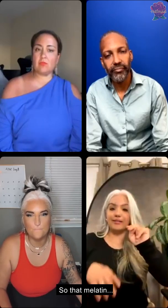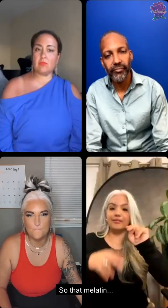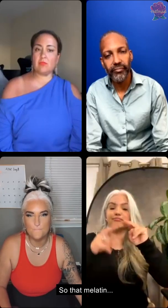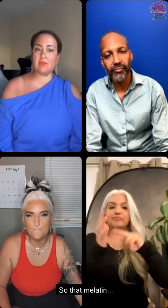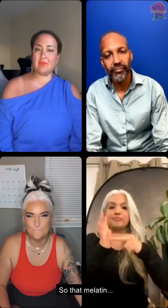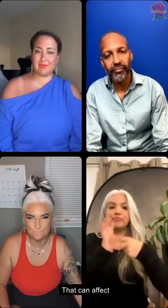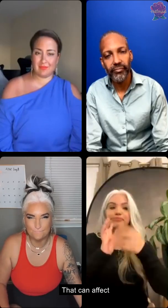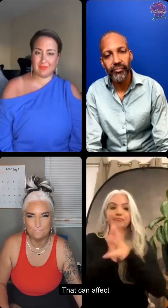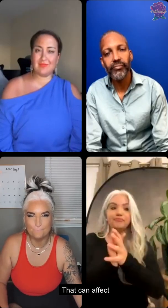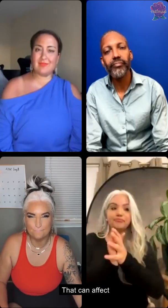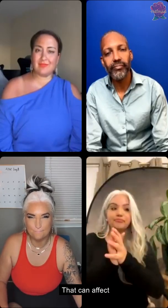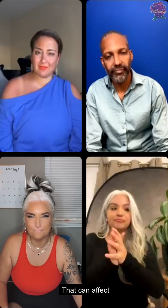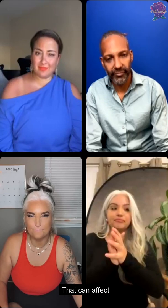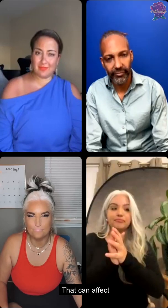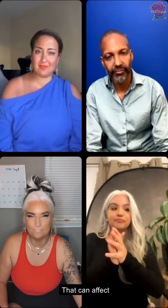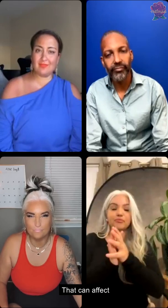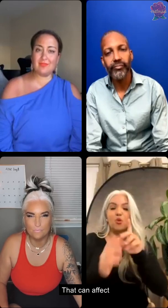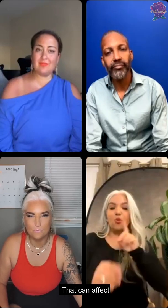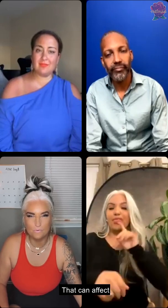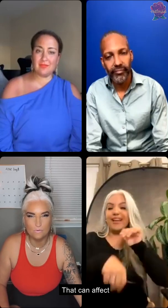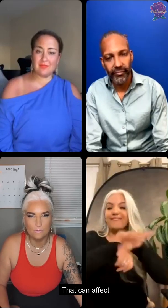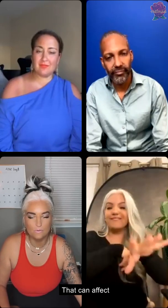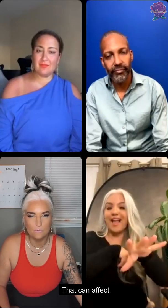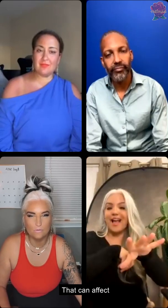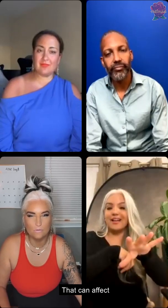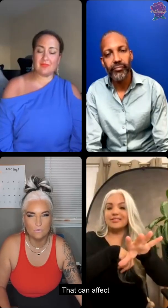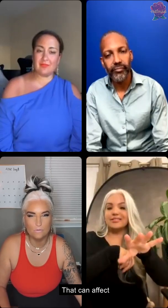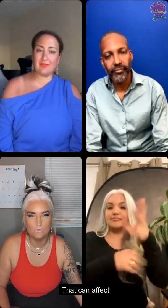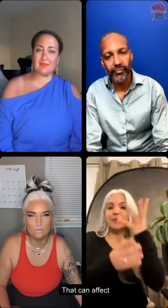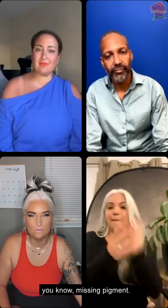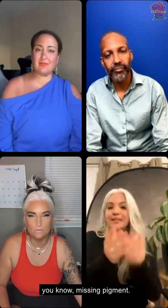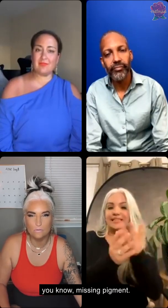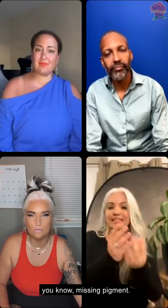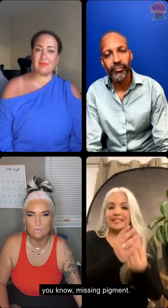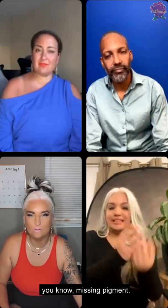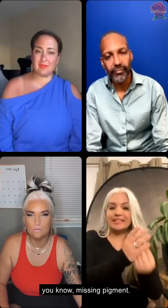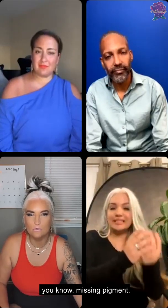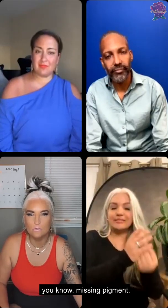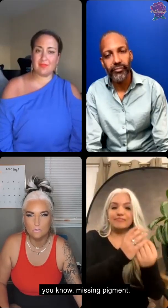the melatonin, that can affect